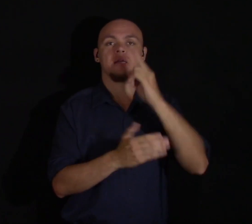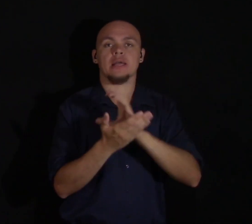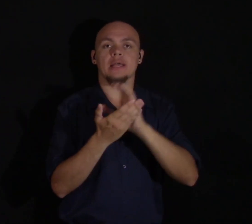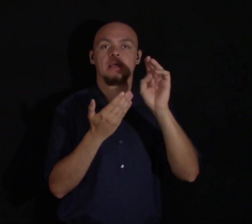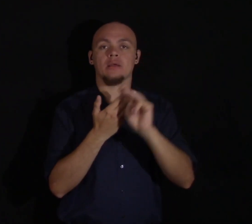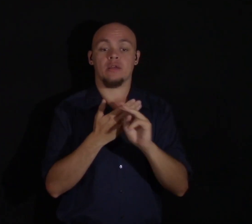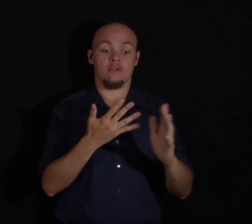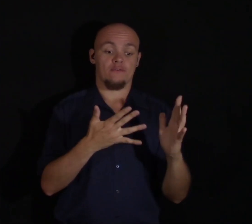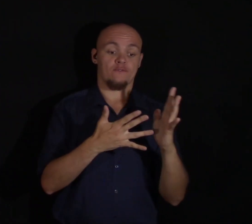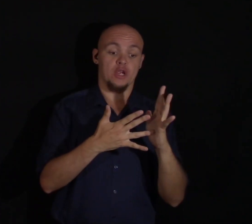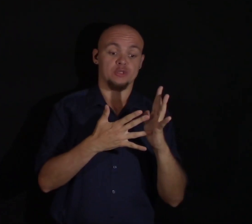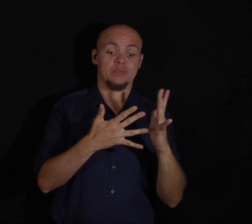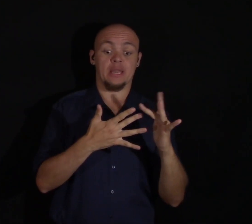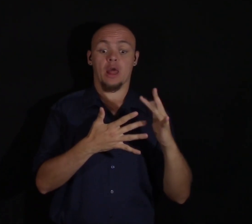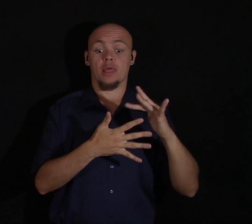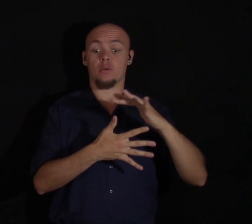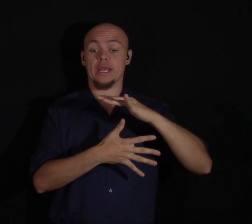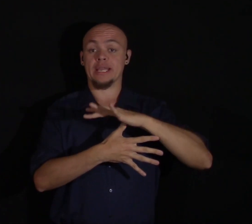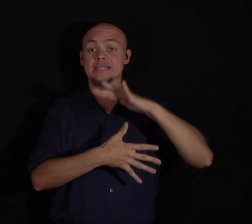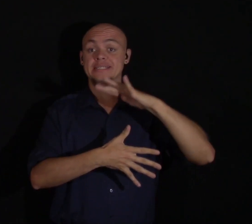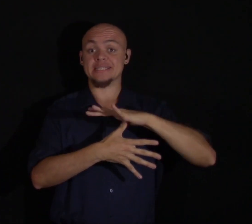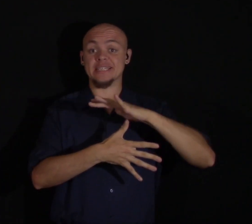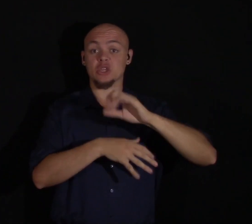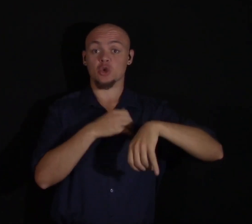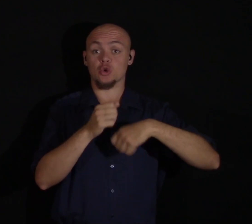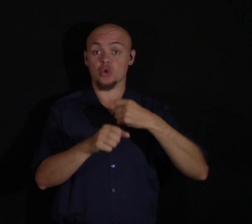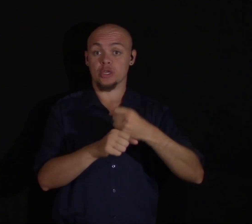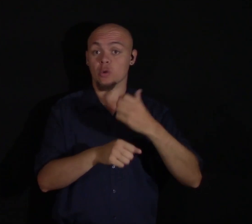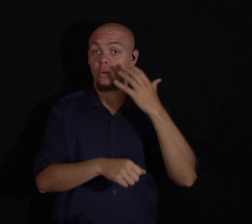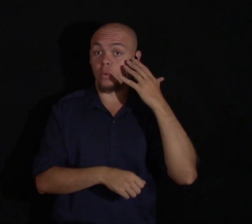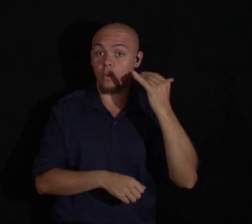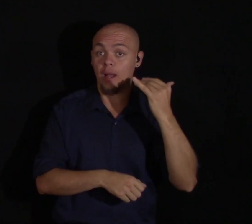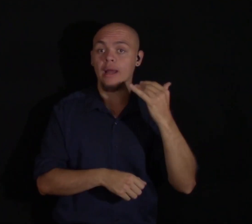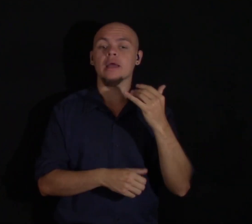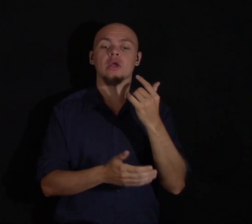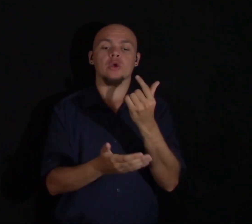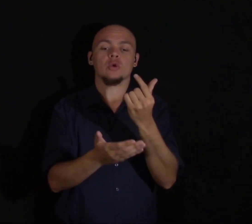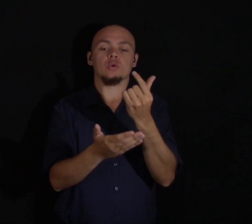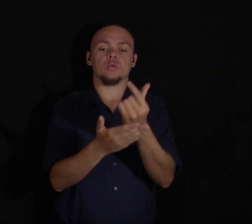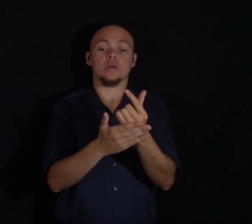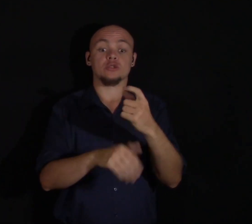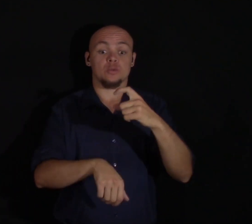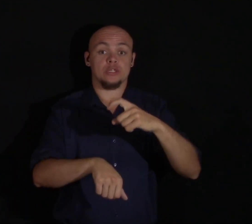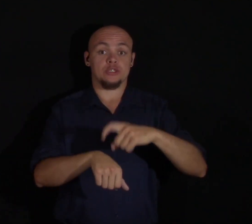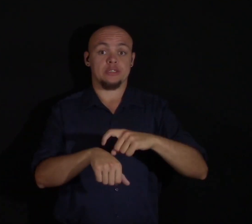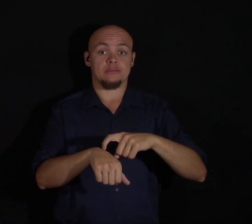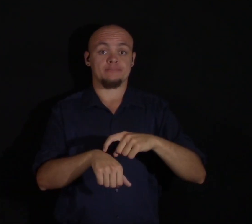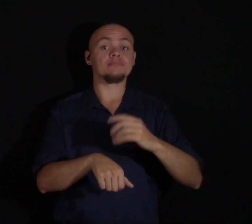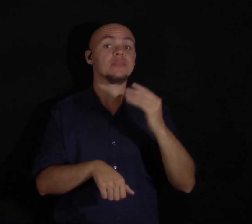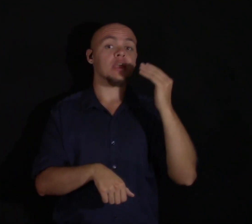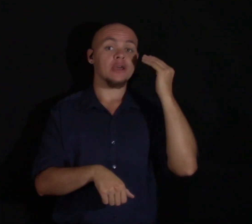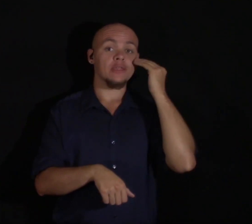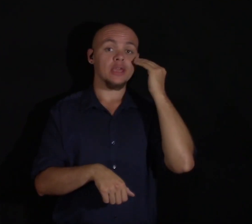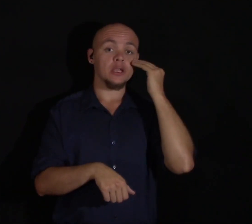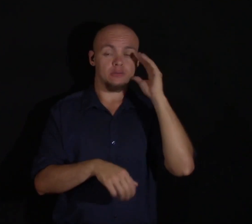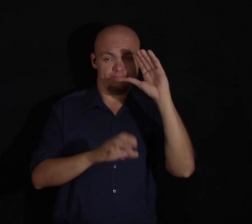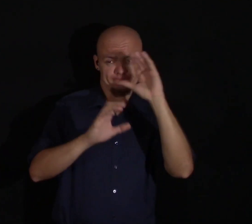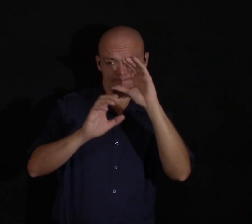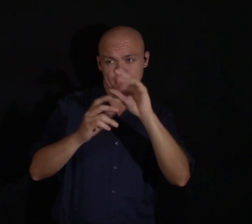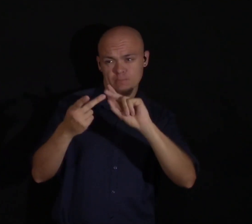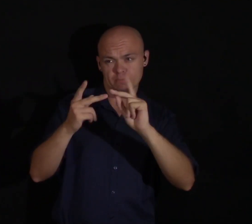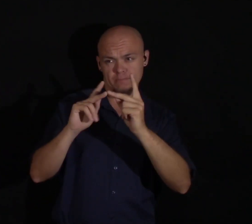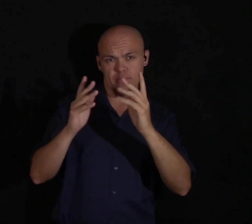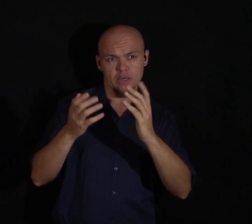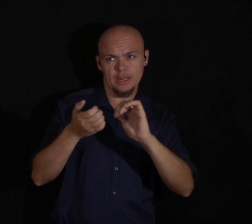freshman through senior year, so that by the time they graduate, they actually know what to look for in a